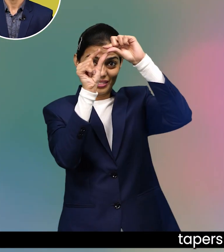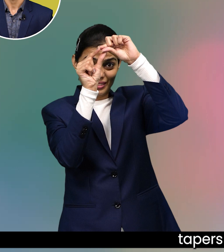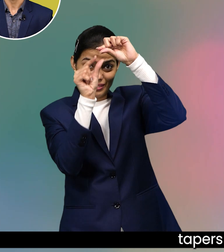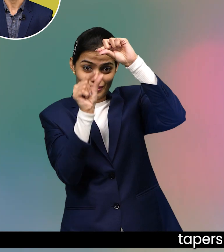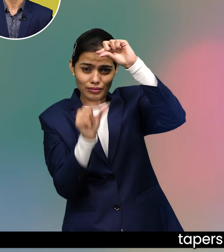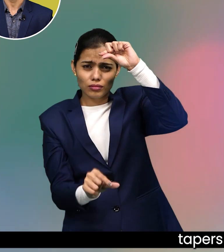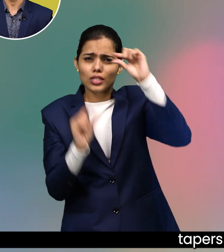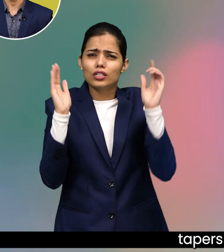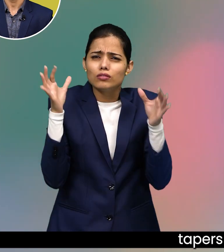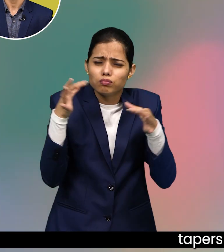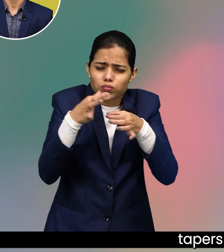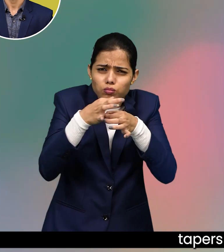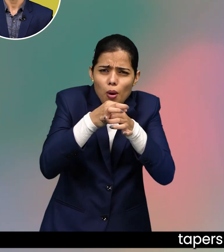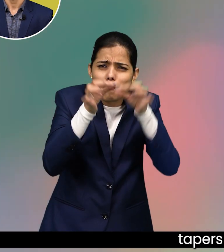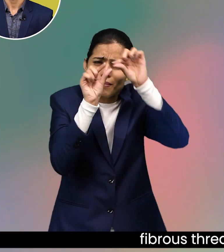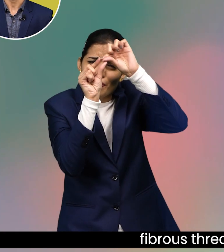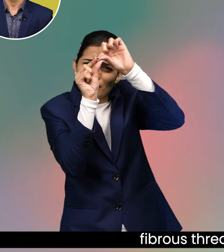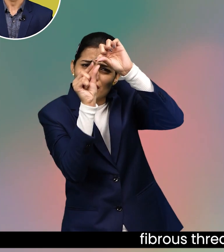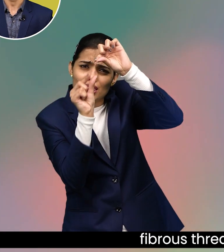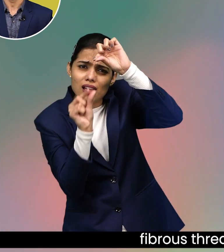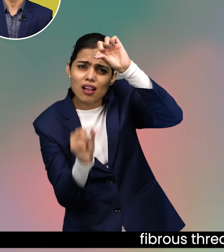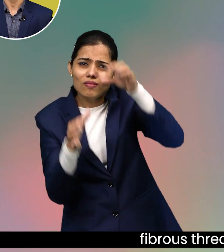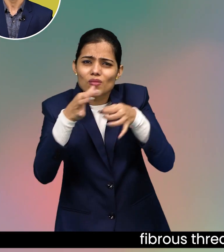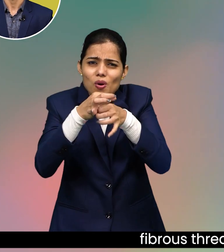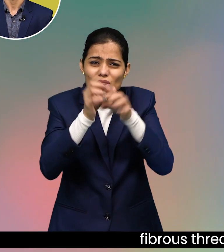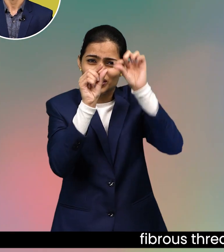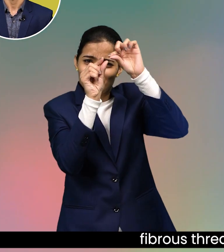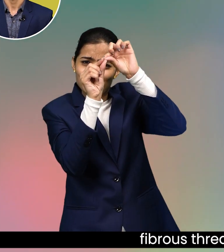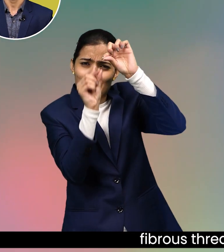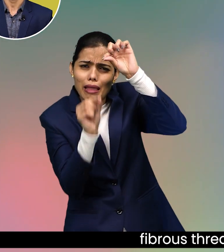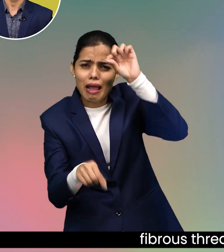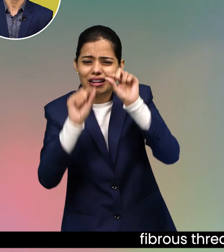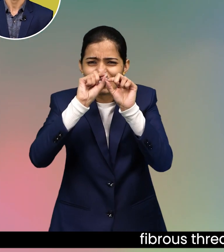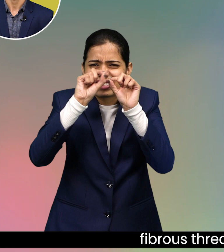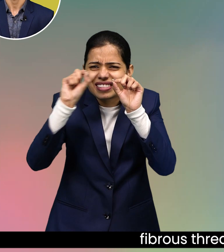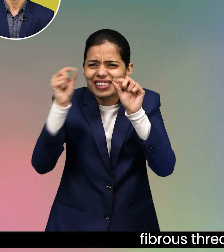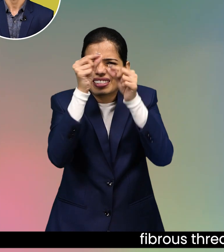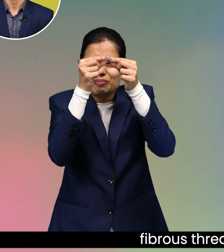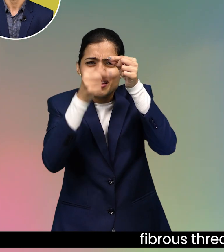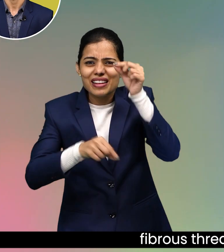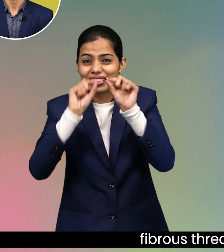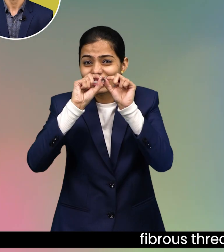tapers into a thin, fibrous thread-like structure